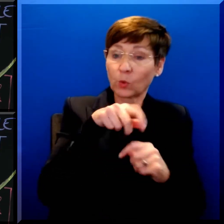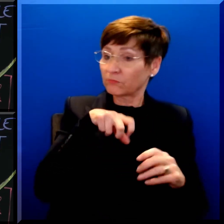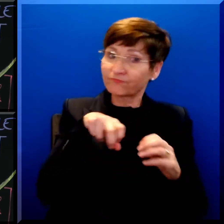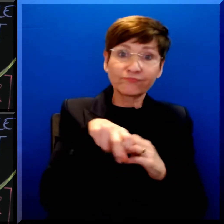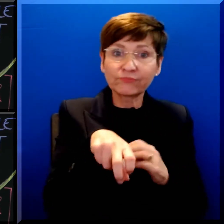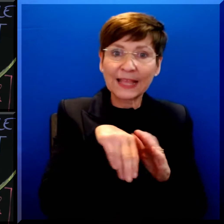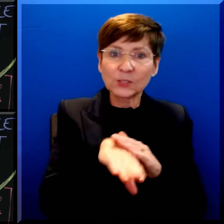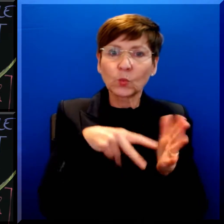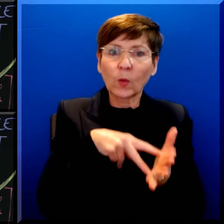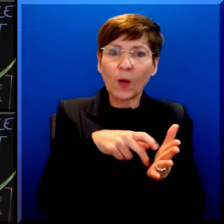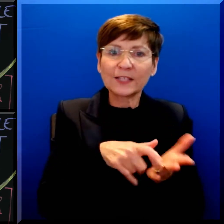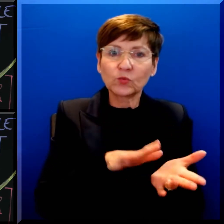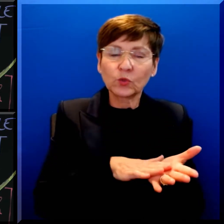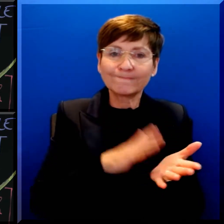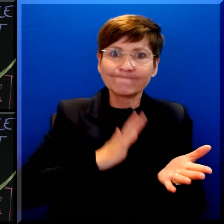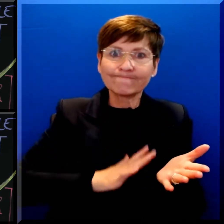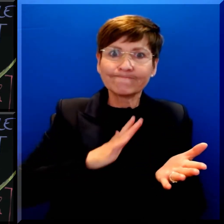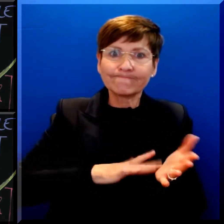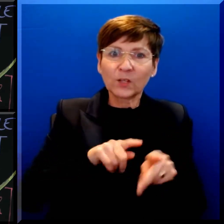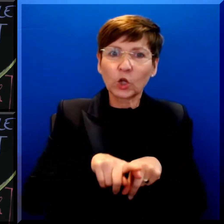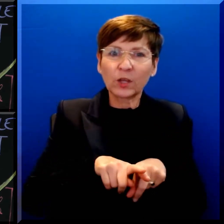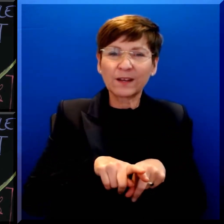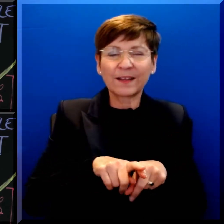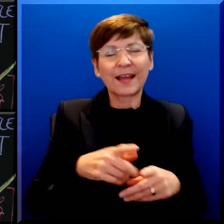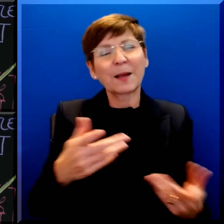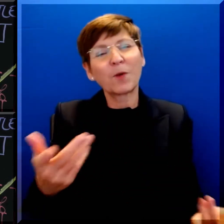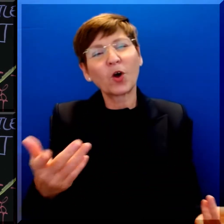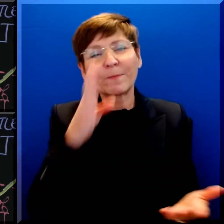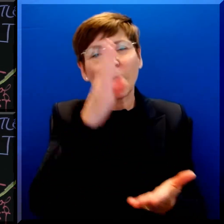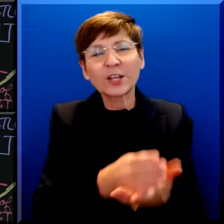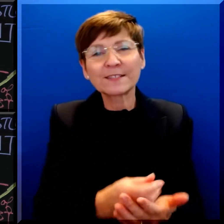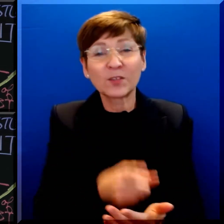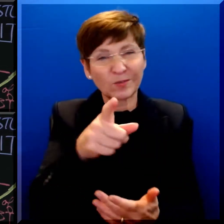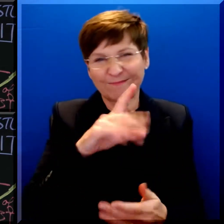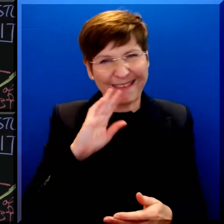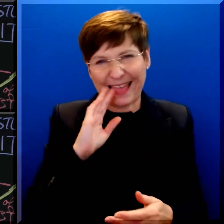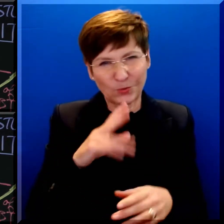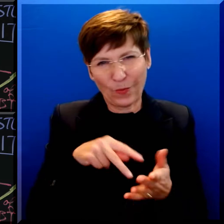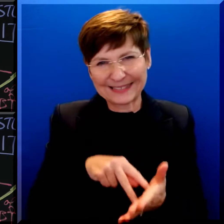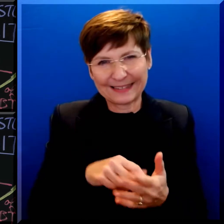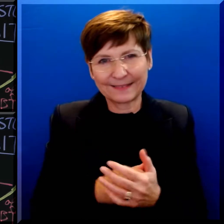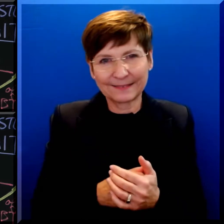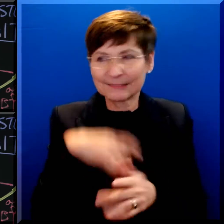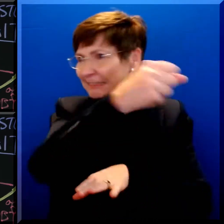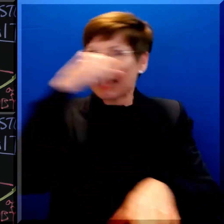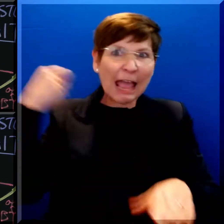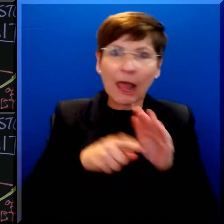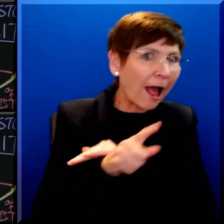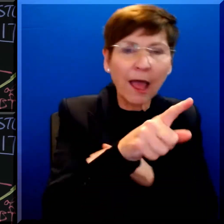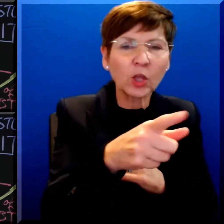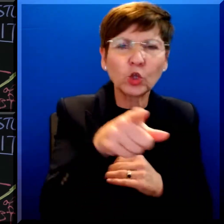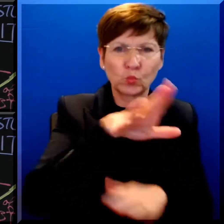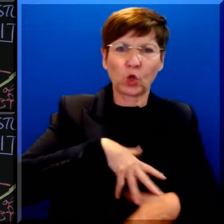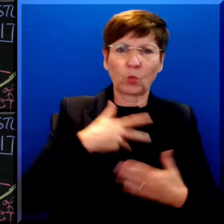and become more like Jesus. And that's hard. Let's just be honest, man. We all hate to wait, right? We live in a world of DoorDash and overnight